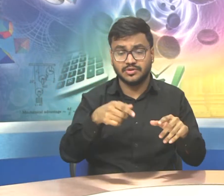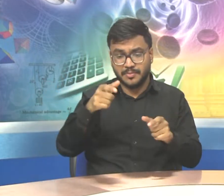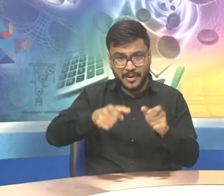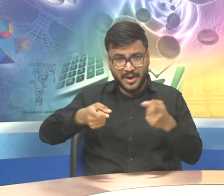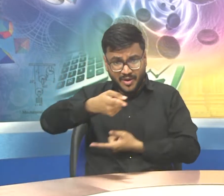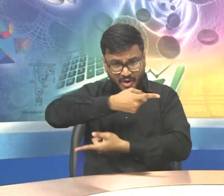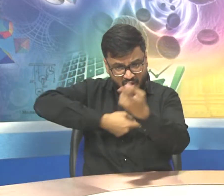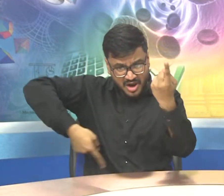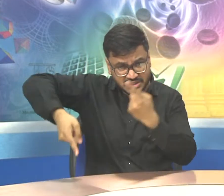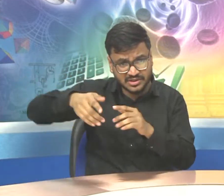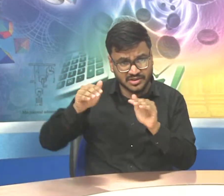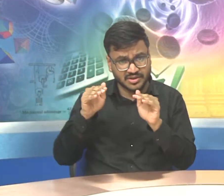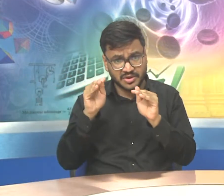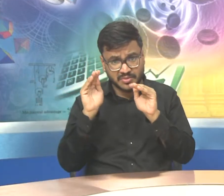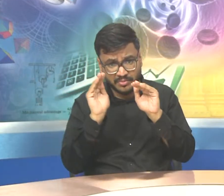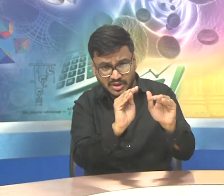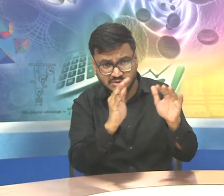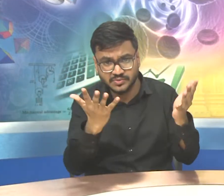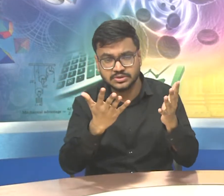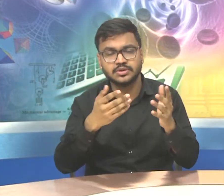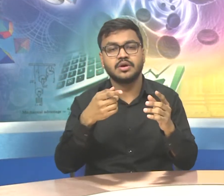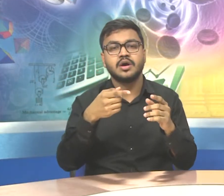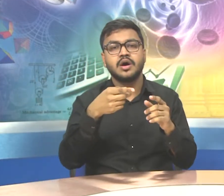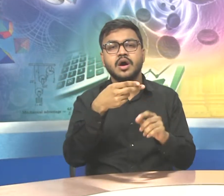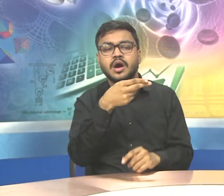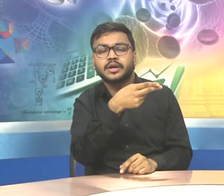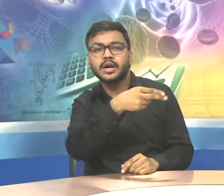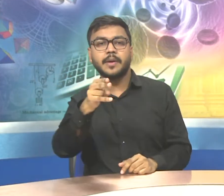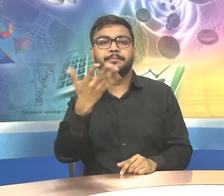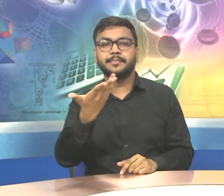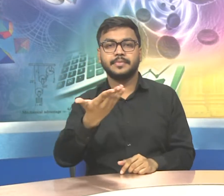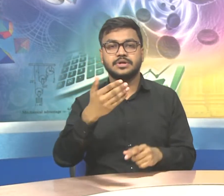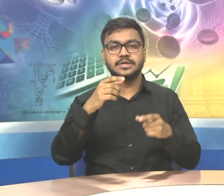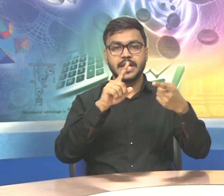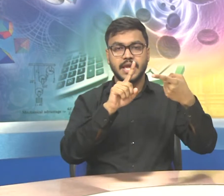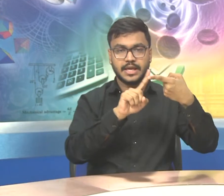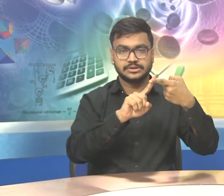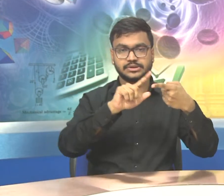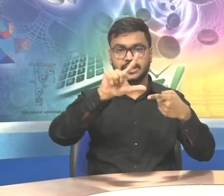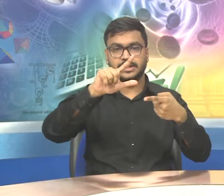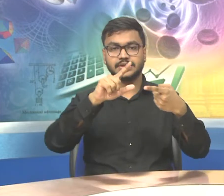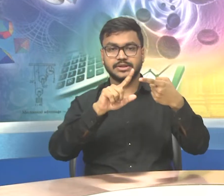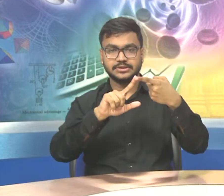The president is elected by an electoral